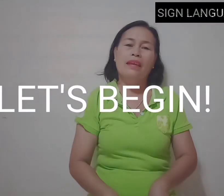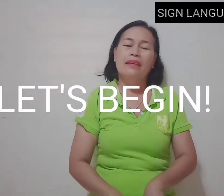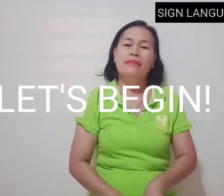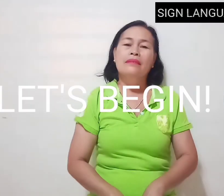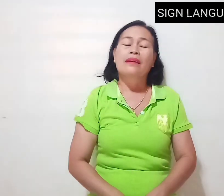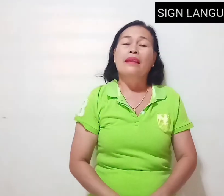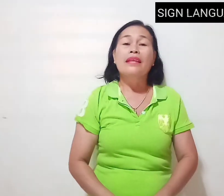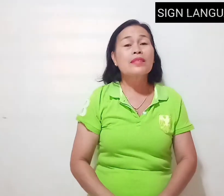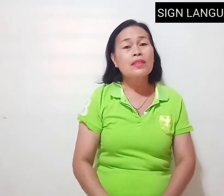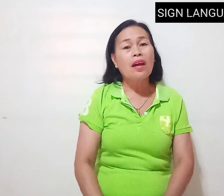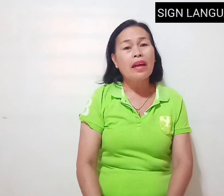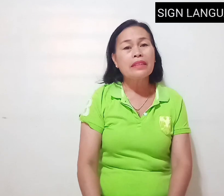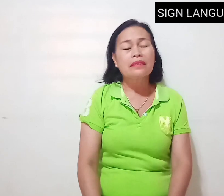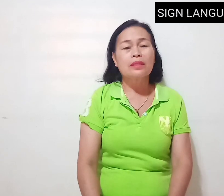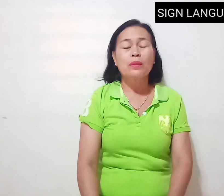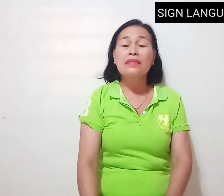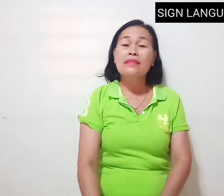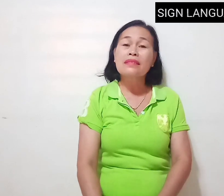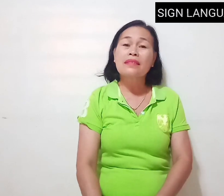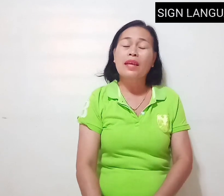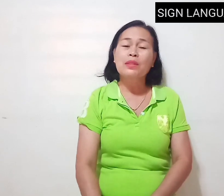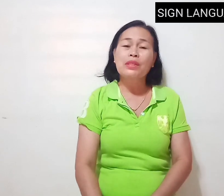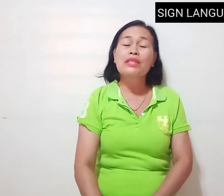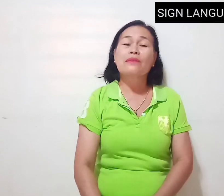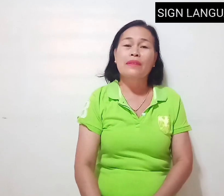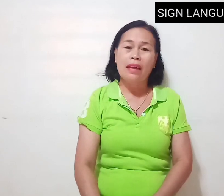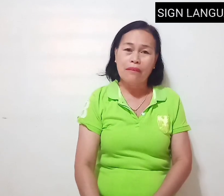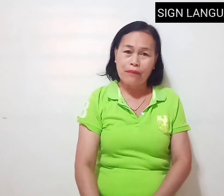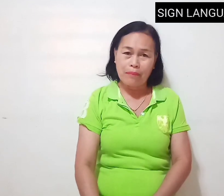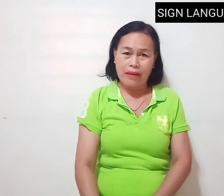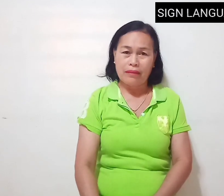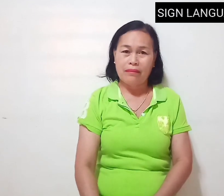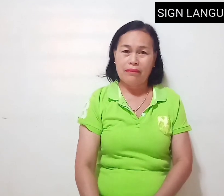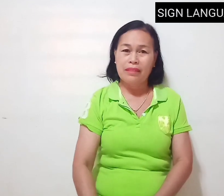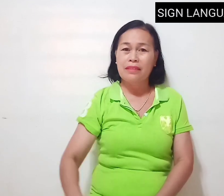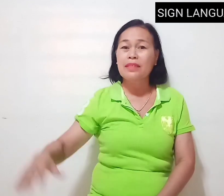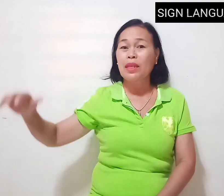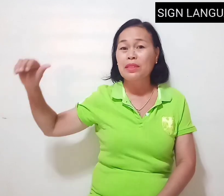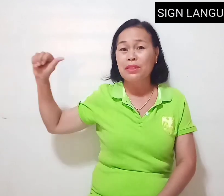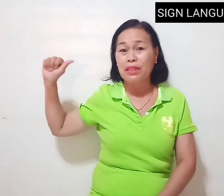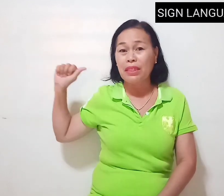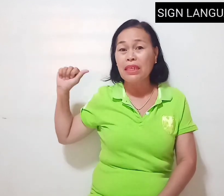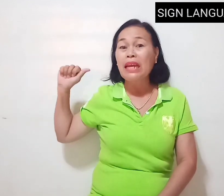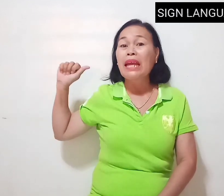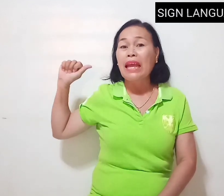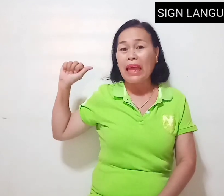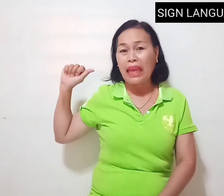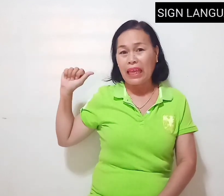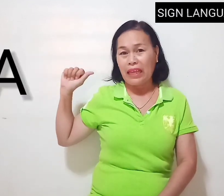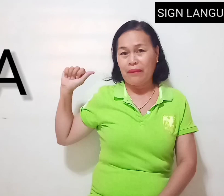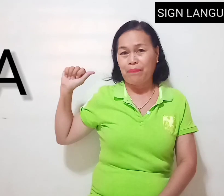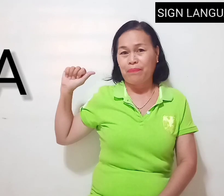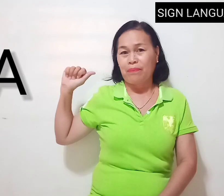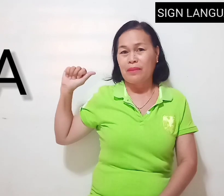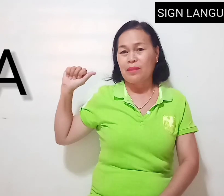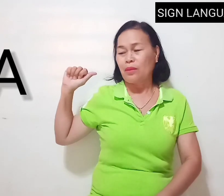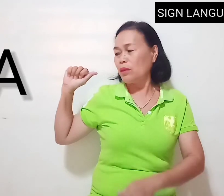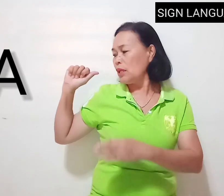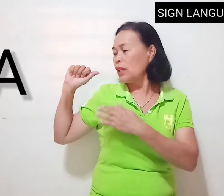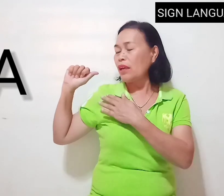Okay. Let's start the 26 letters of the alphabet. This is letter A. So,